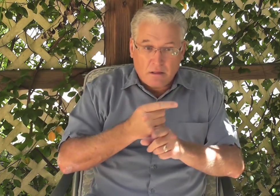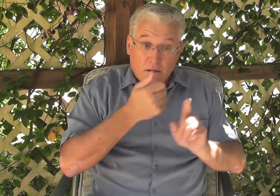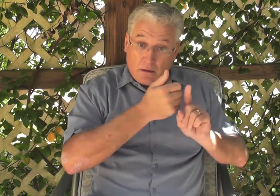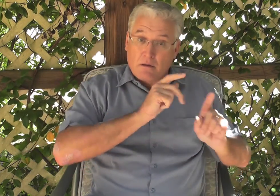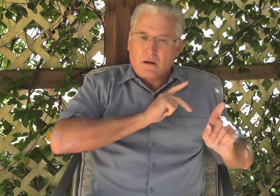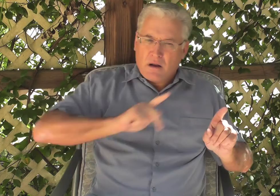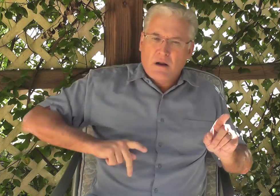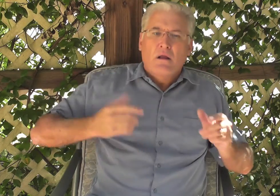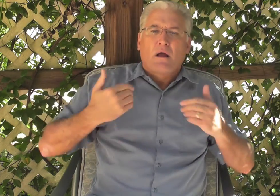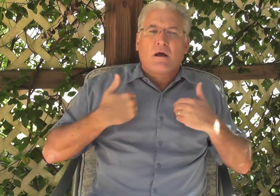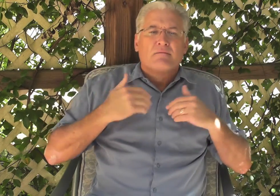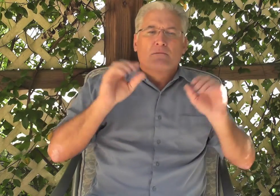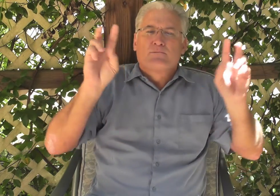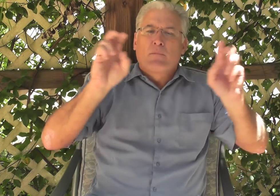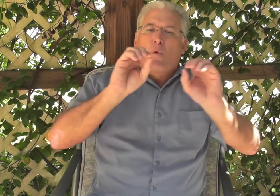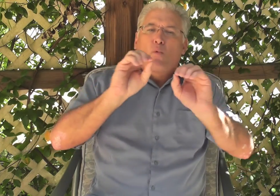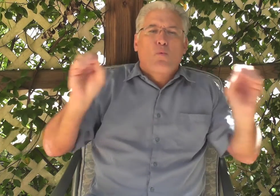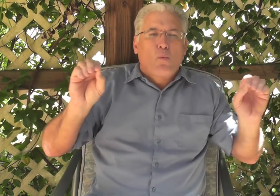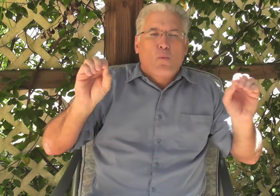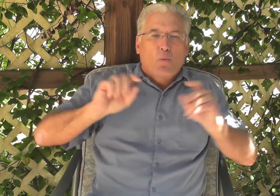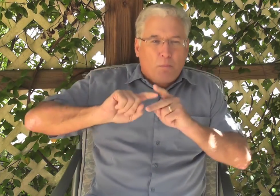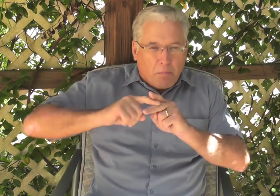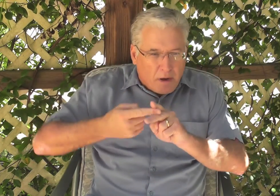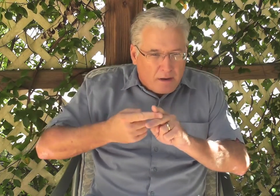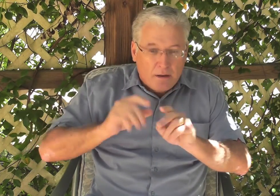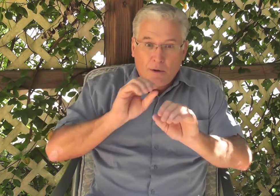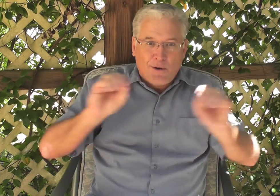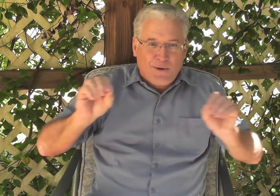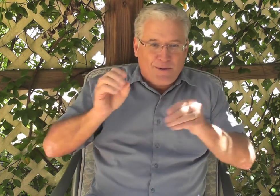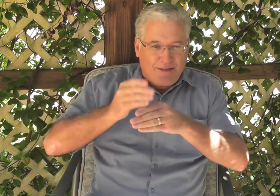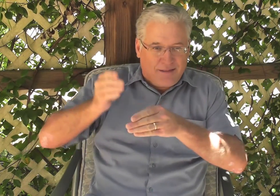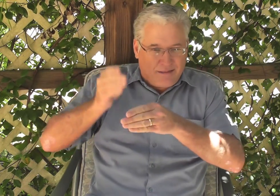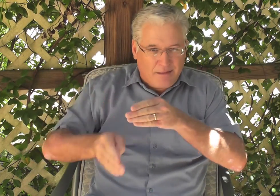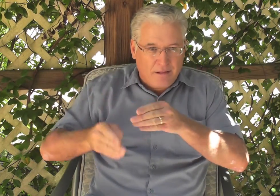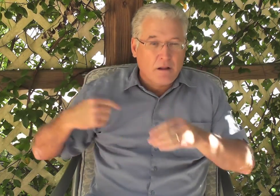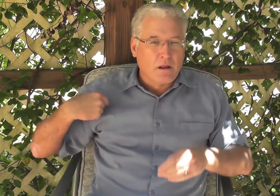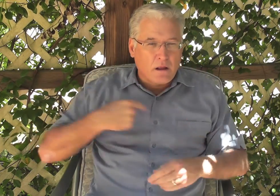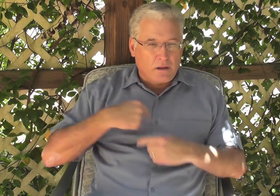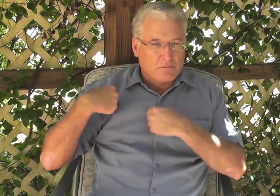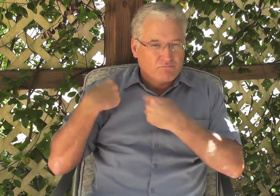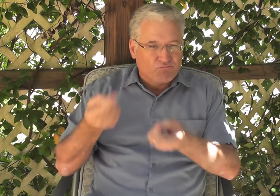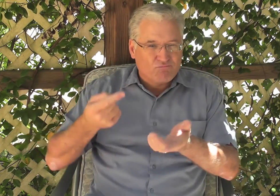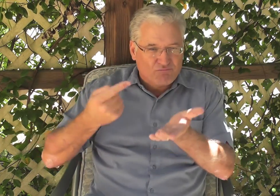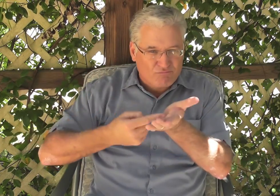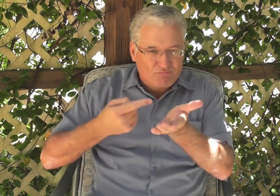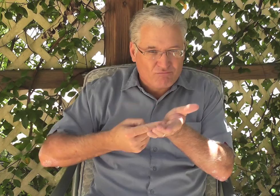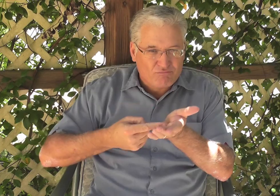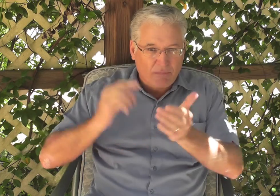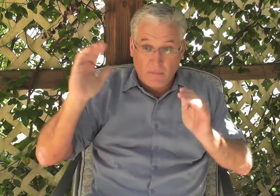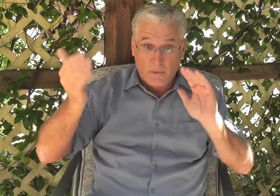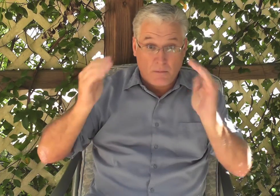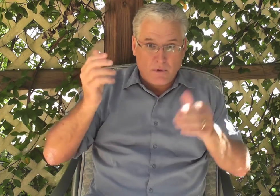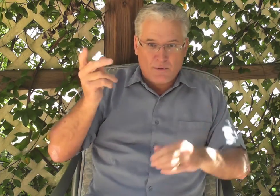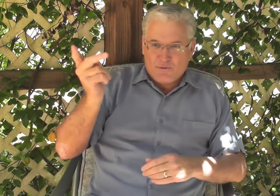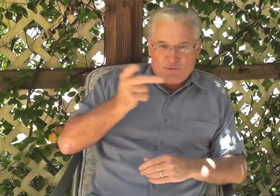both kings of righteousness, and they both had no beginning and they had no end. And we've learned this and discussed